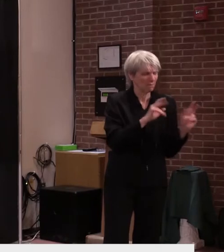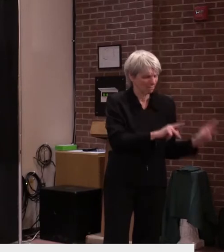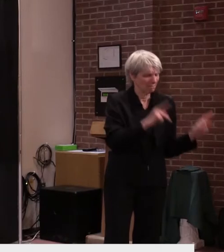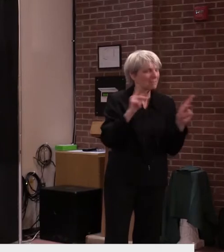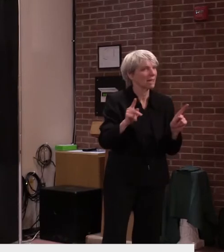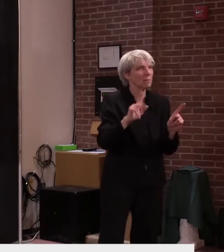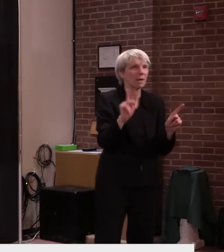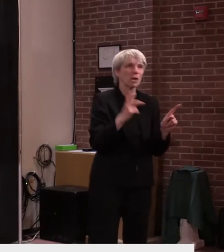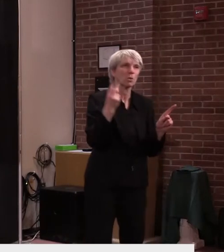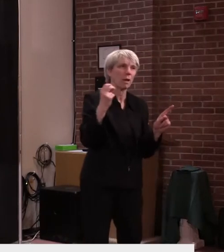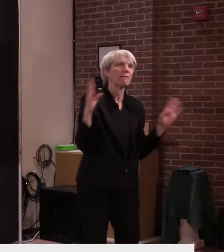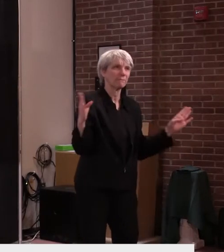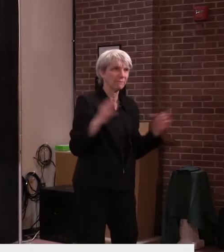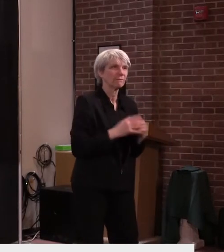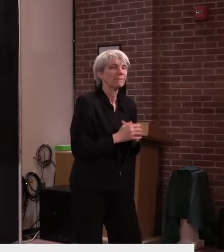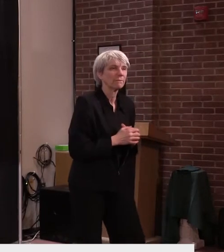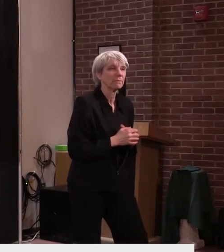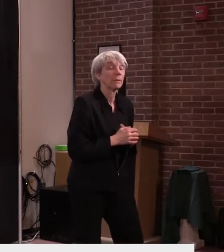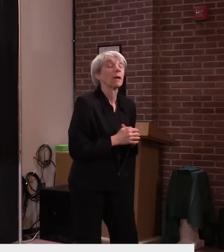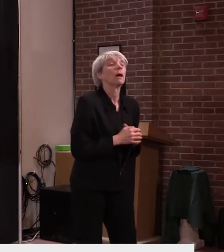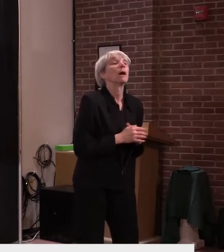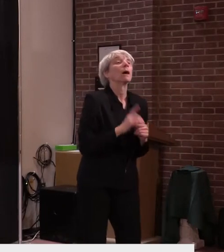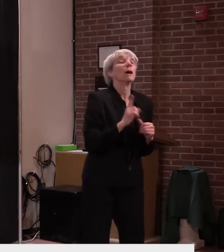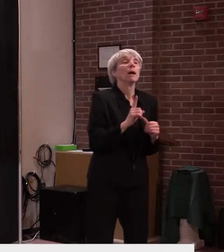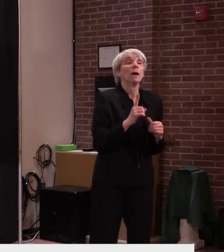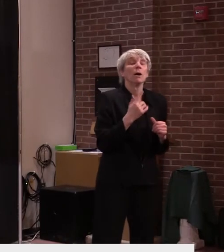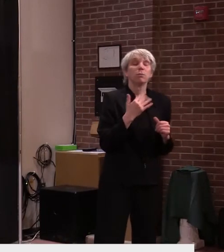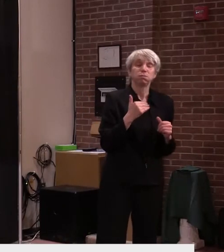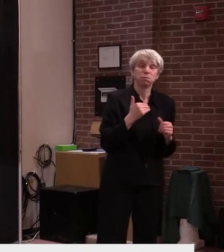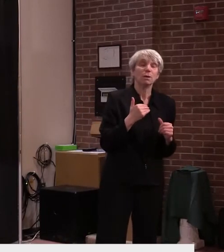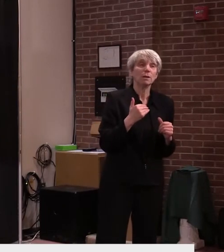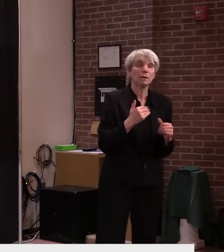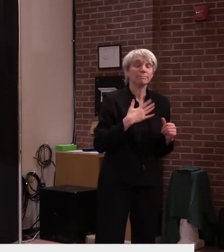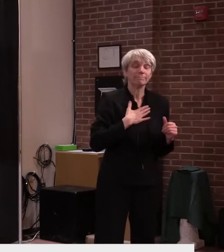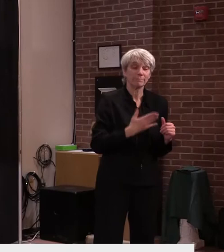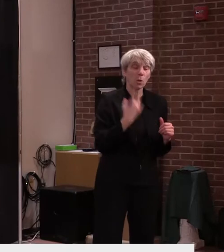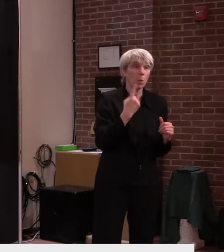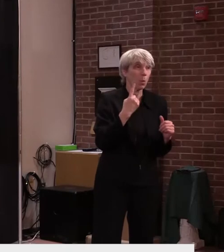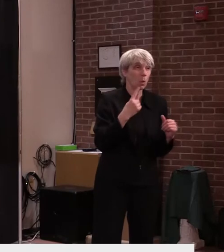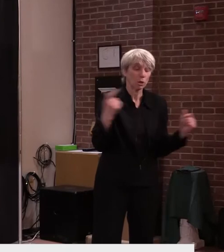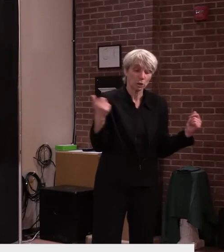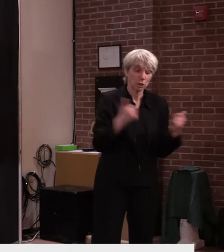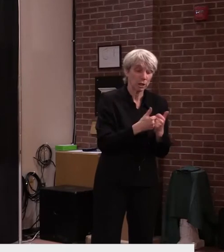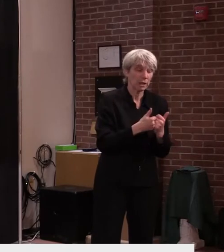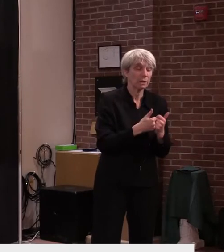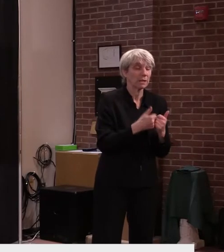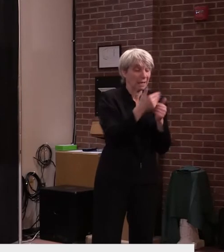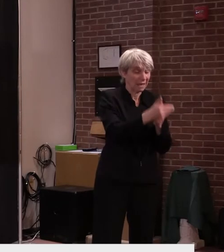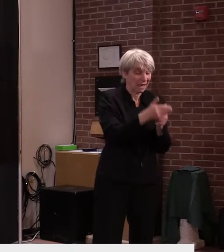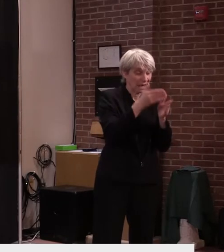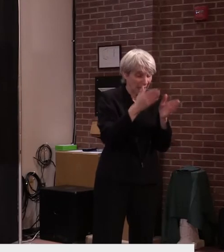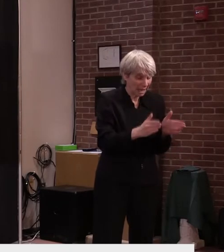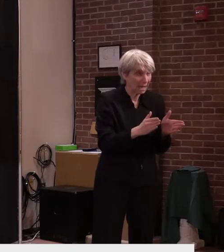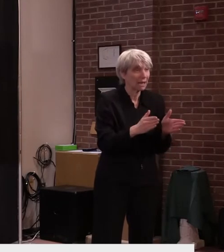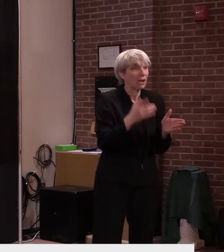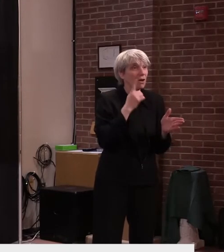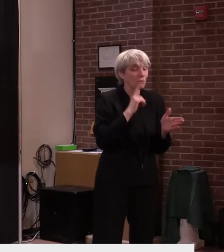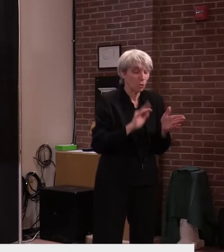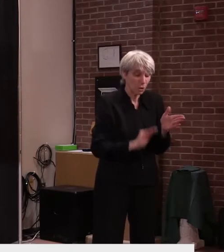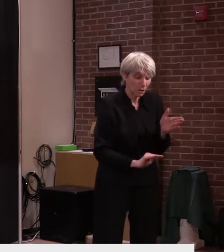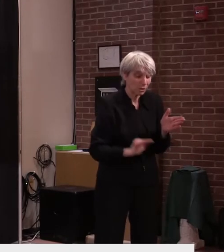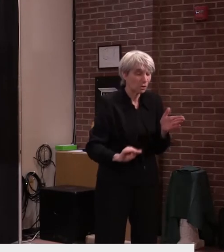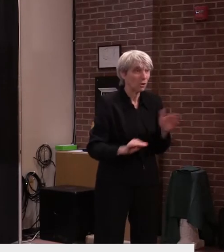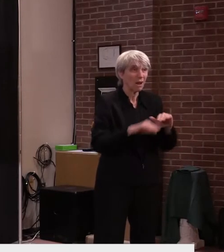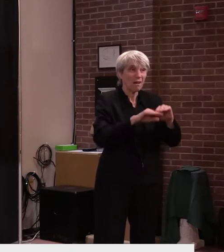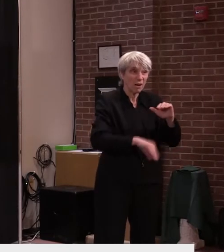community. I will note that one major challenge is that take-home antigen tests are not authorized for individuals under the age of